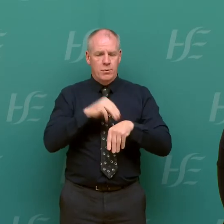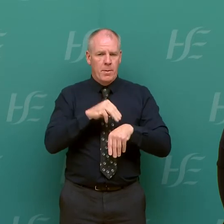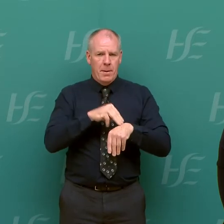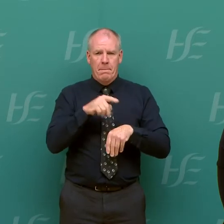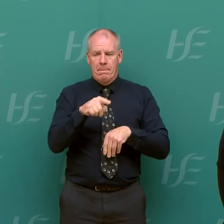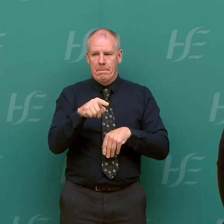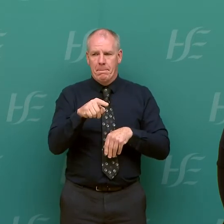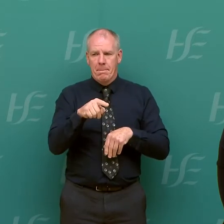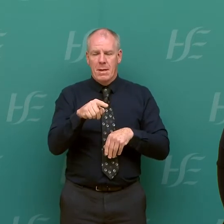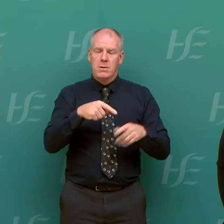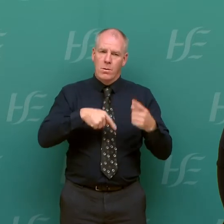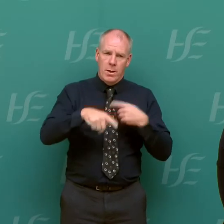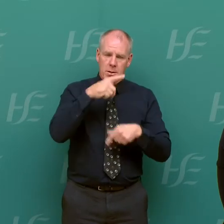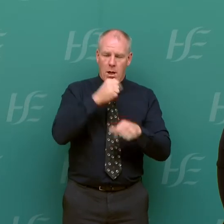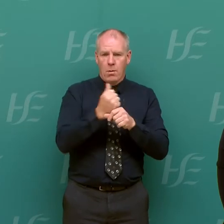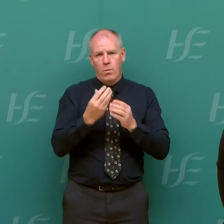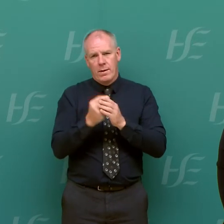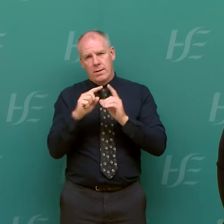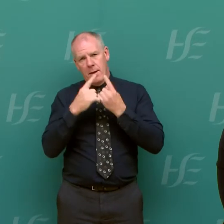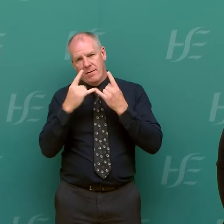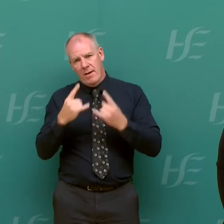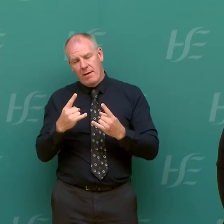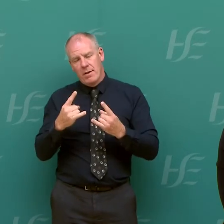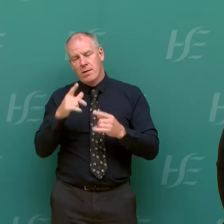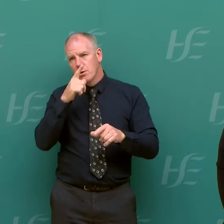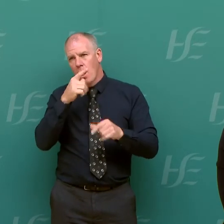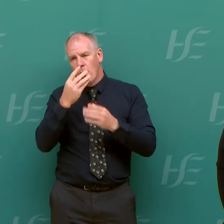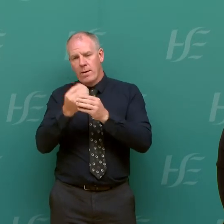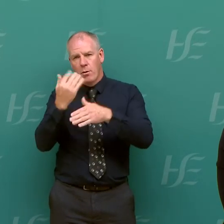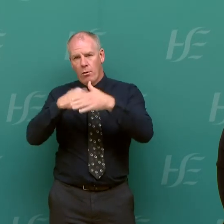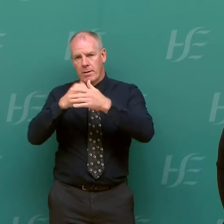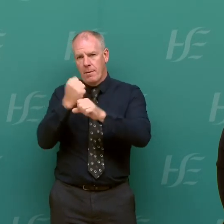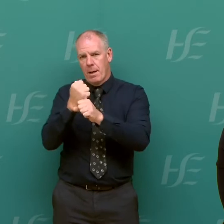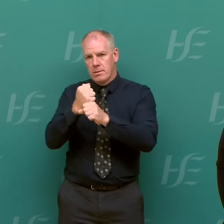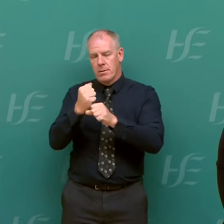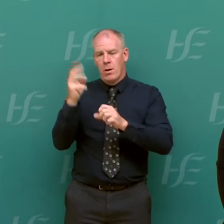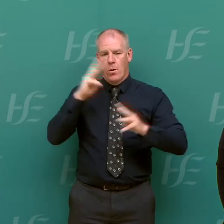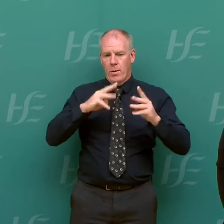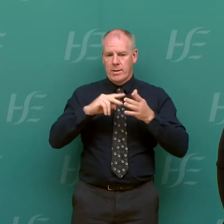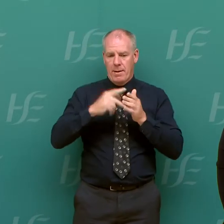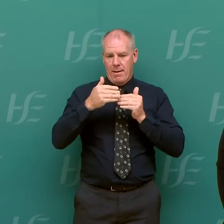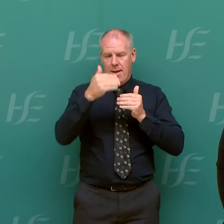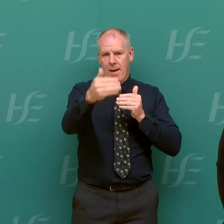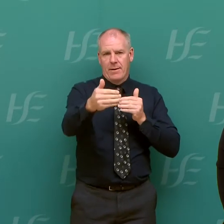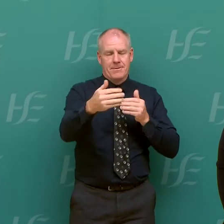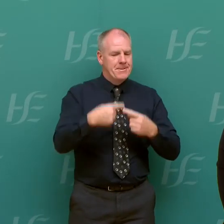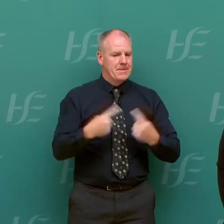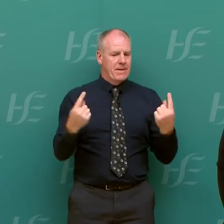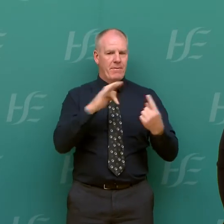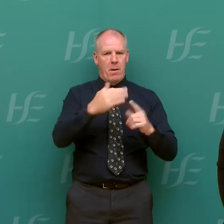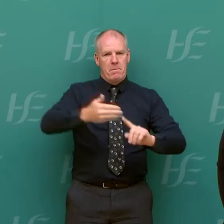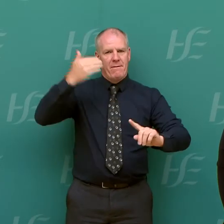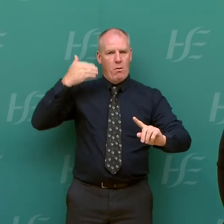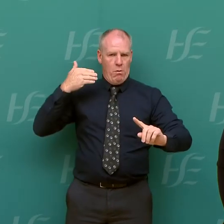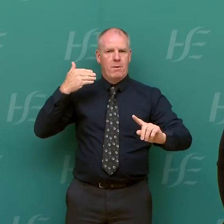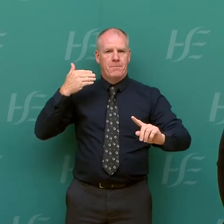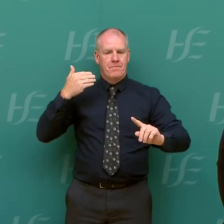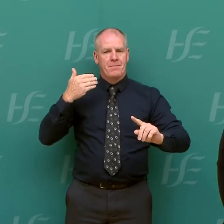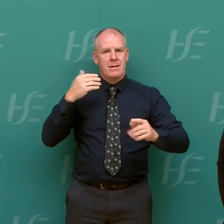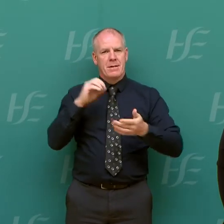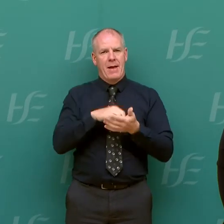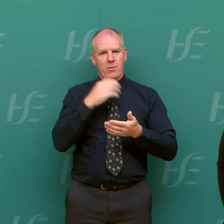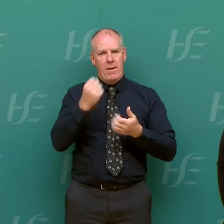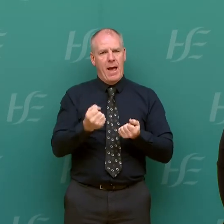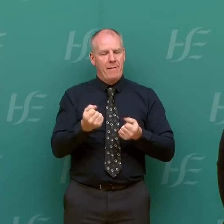be what we are talking with the department and talking with government about. The winter plan ahead has to be very different, and will have to give us extra